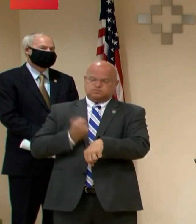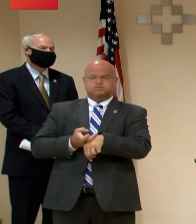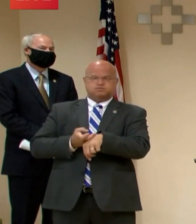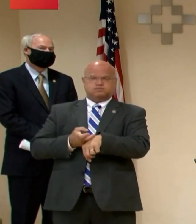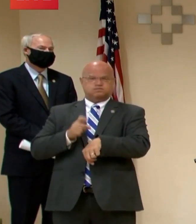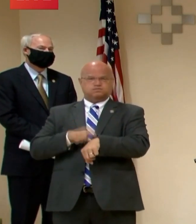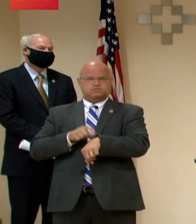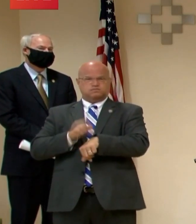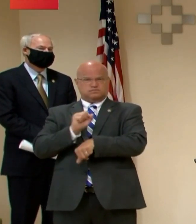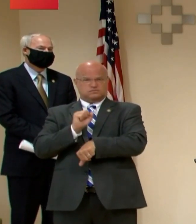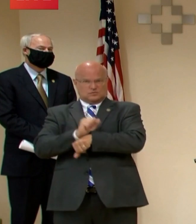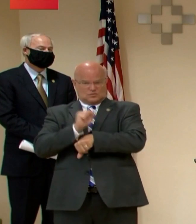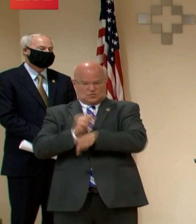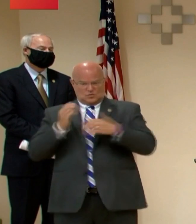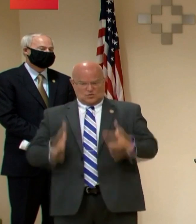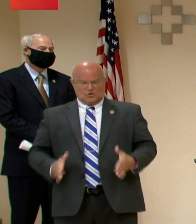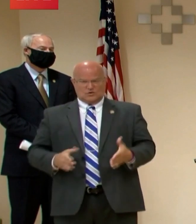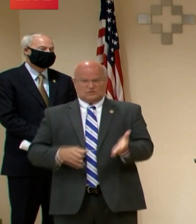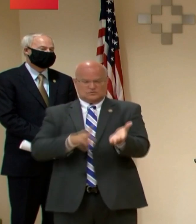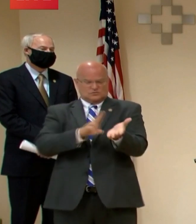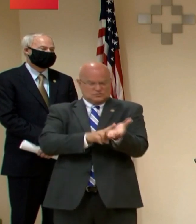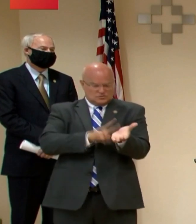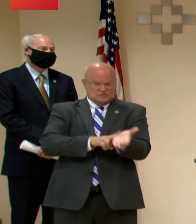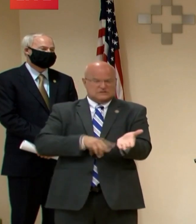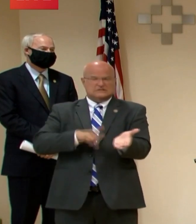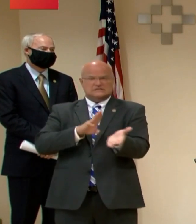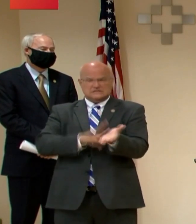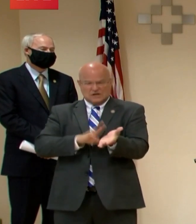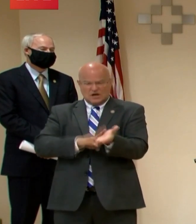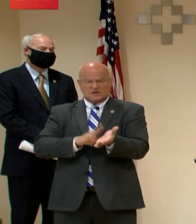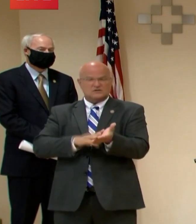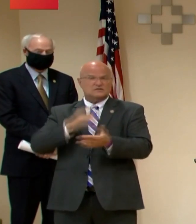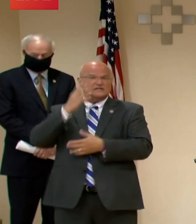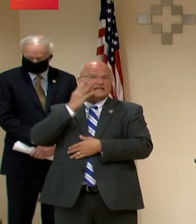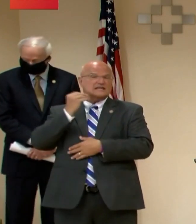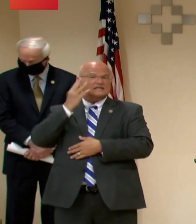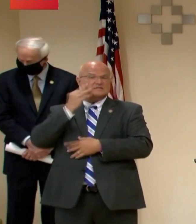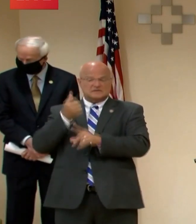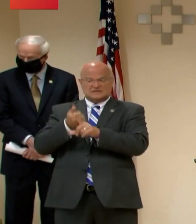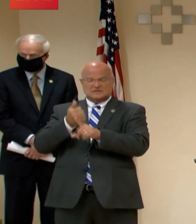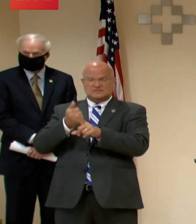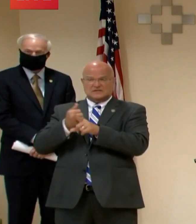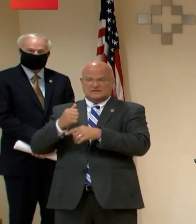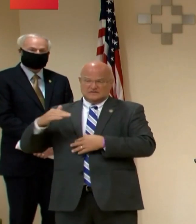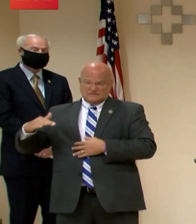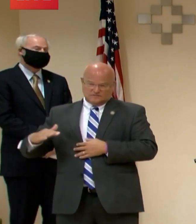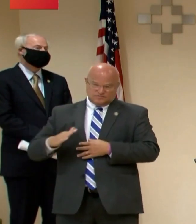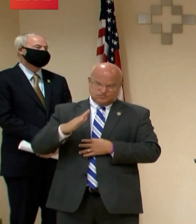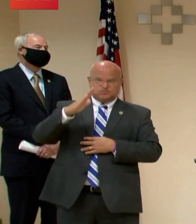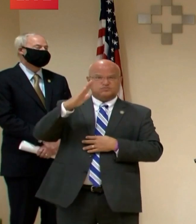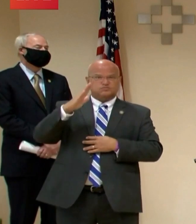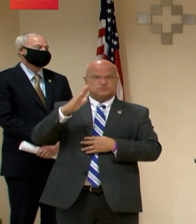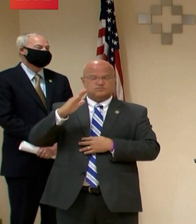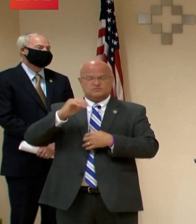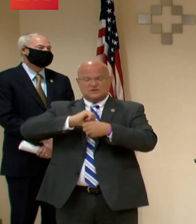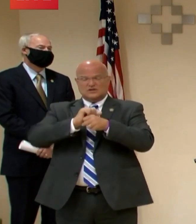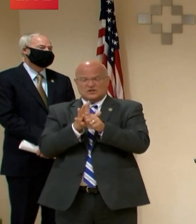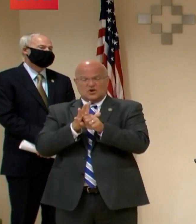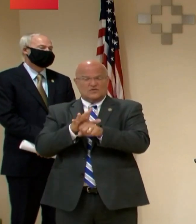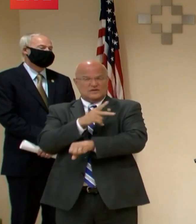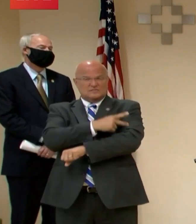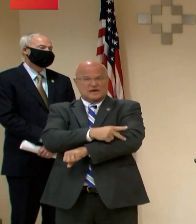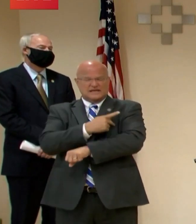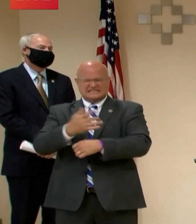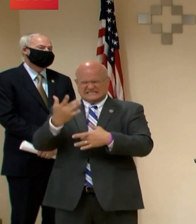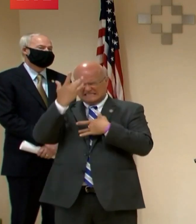our frontline staff, our doctors, our nurses, as they experience both a surge in COVID patients, very sick patients that they're